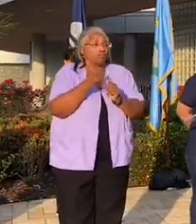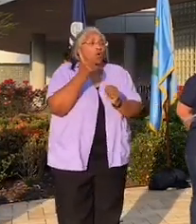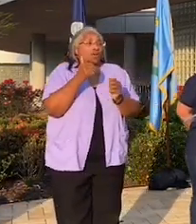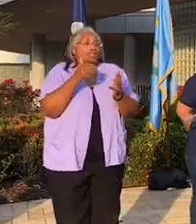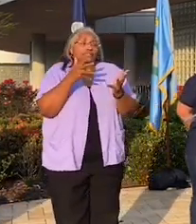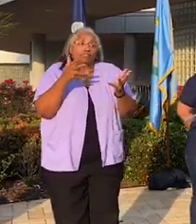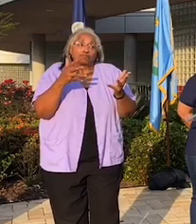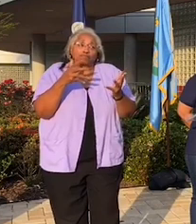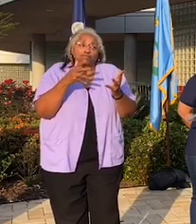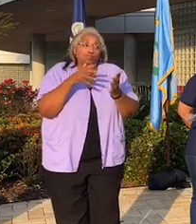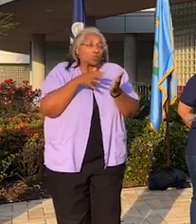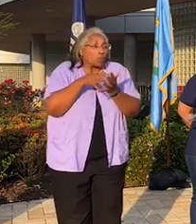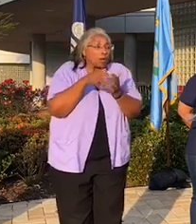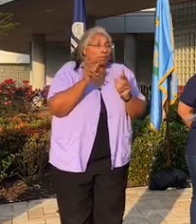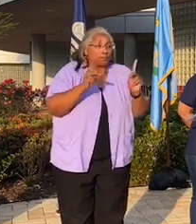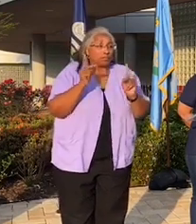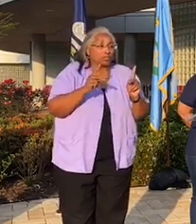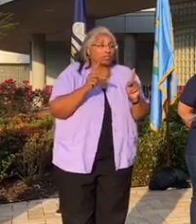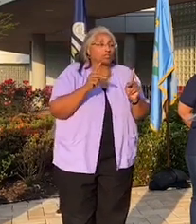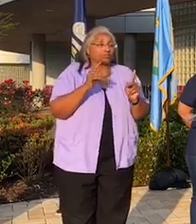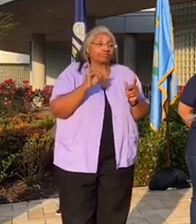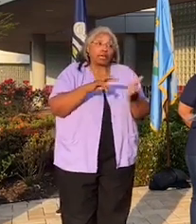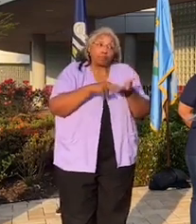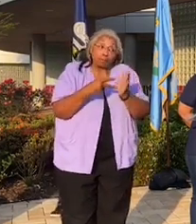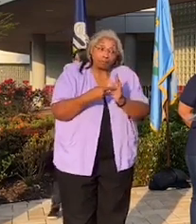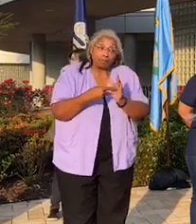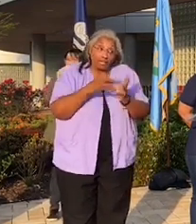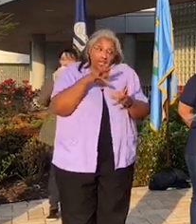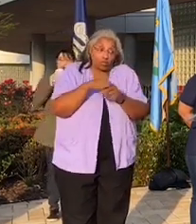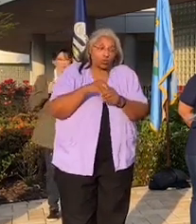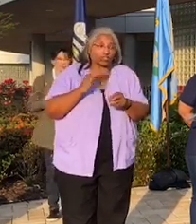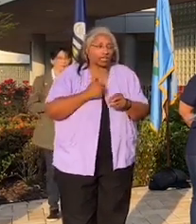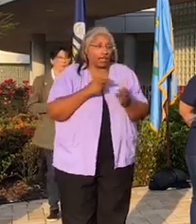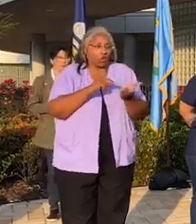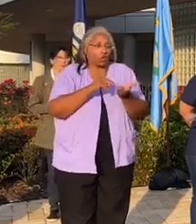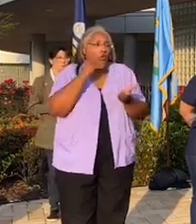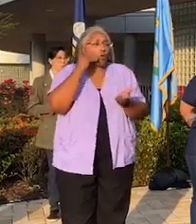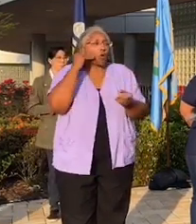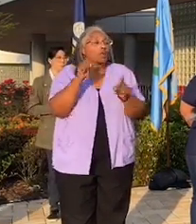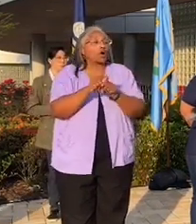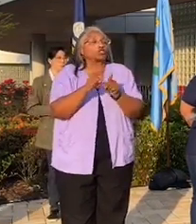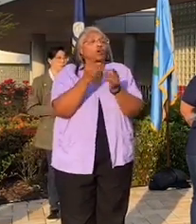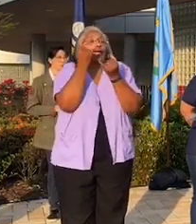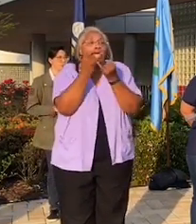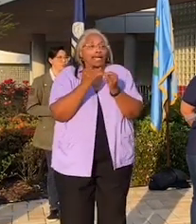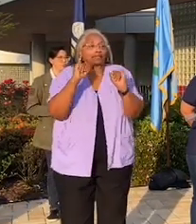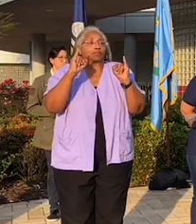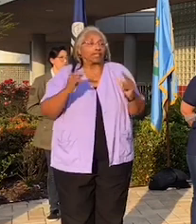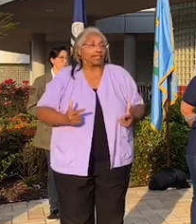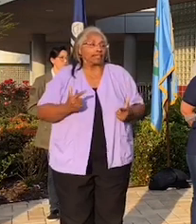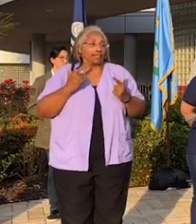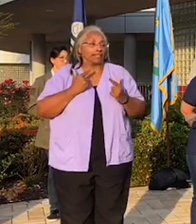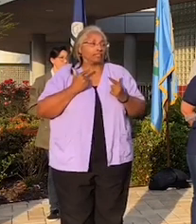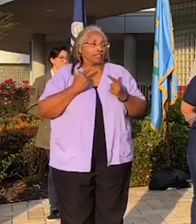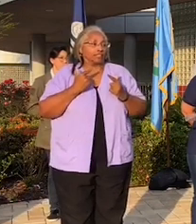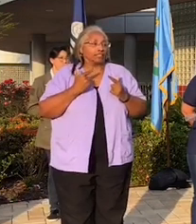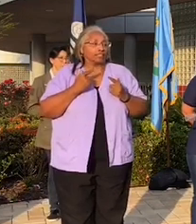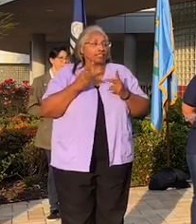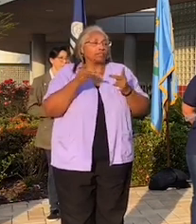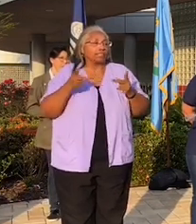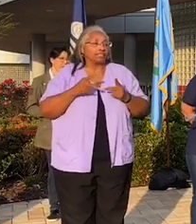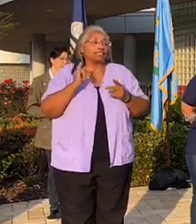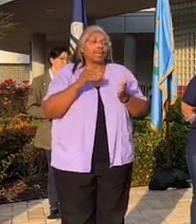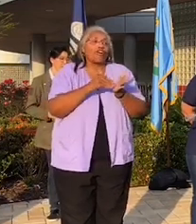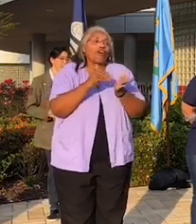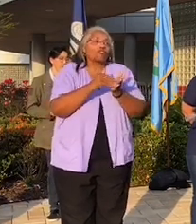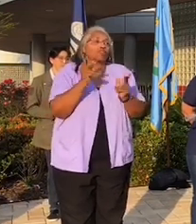that also speaks to our nursing homes, but also independent living facilities that oftentimes get left